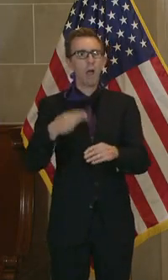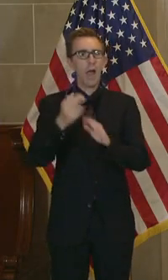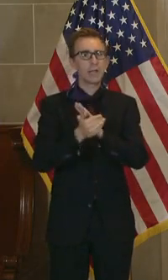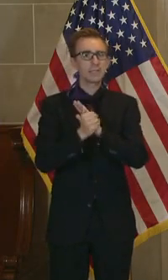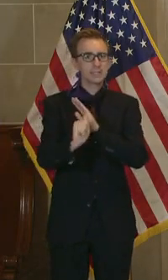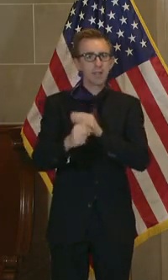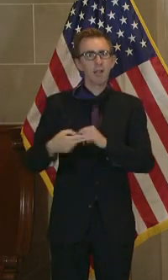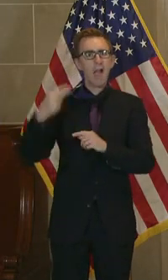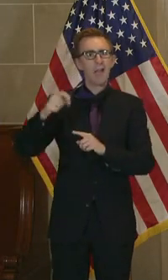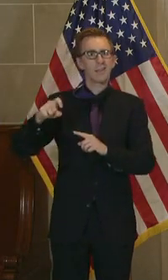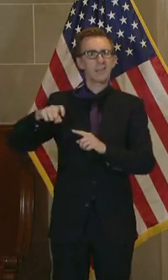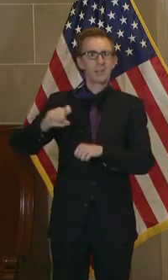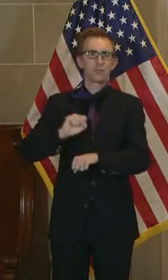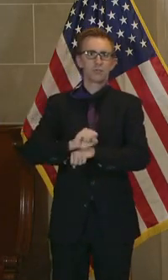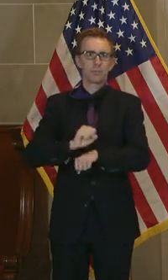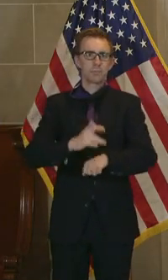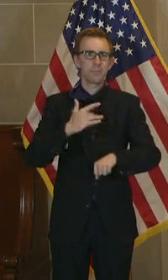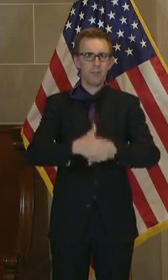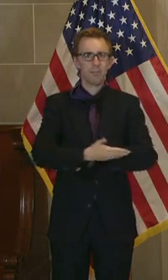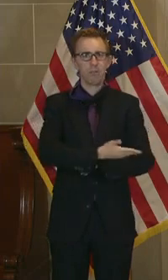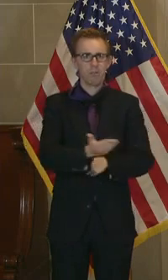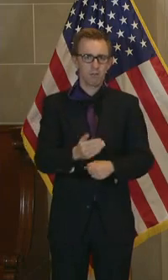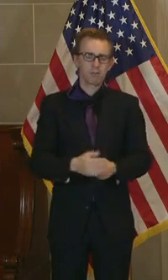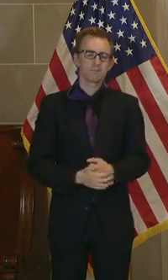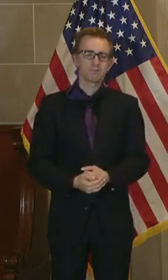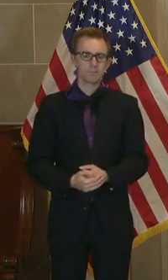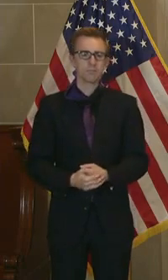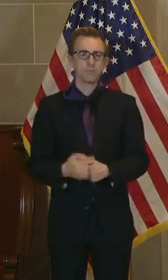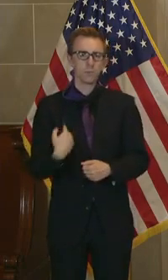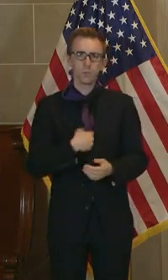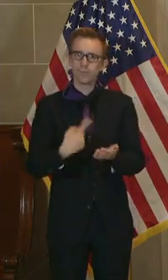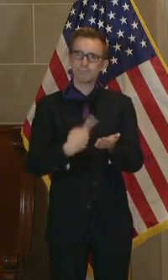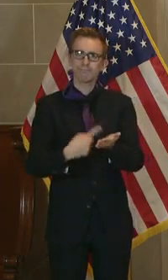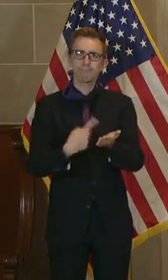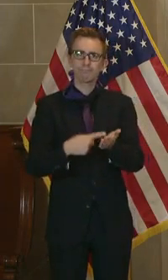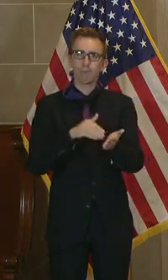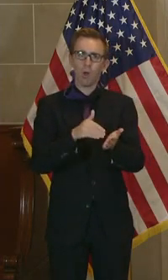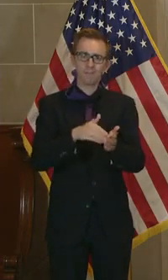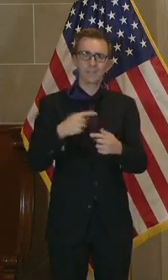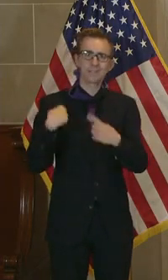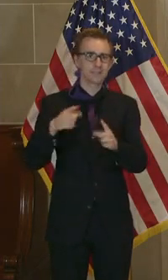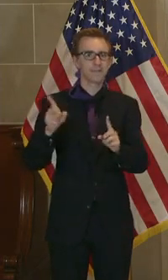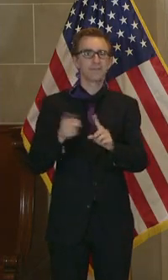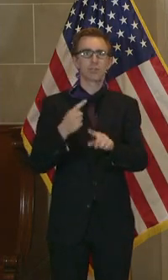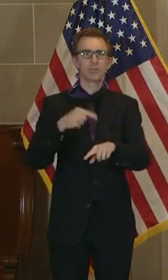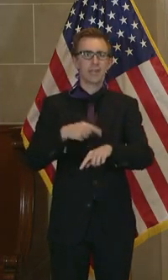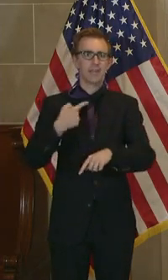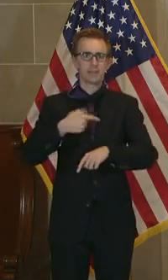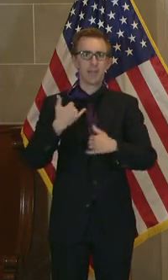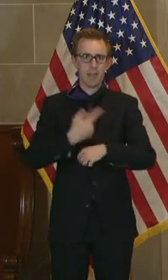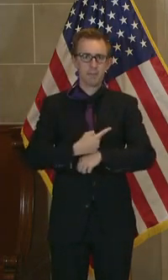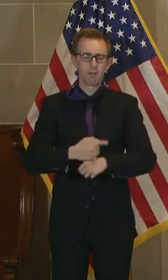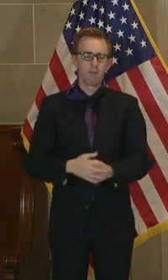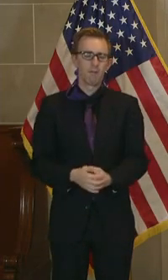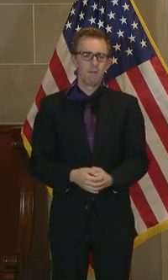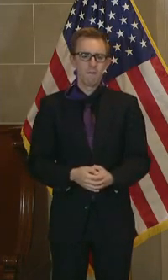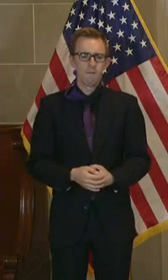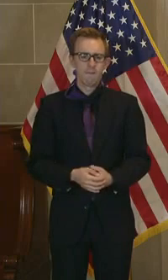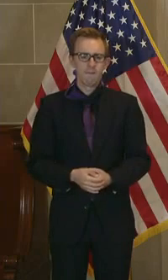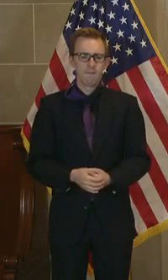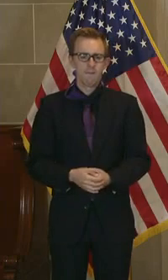high-demand jobs. We have talked since day one as governor that workforce development